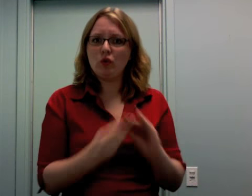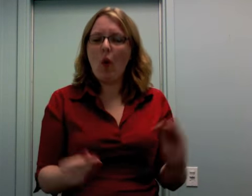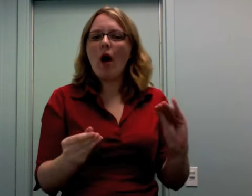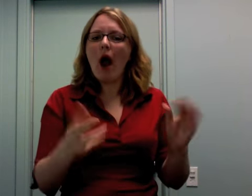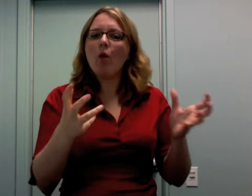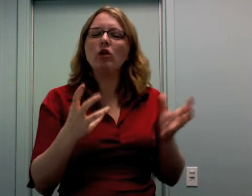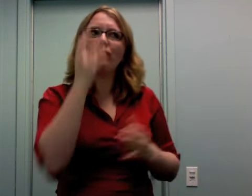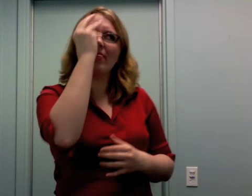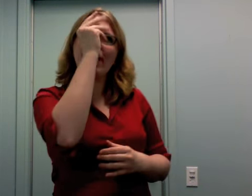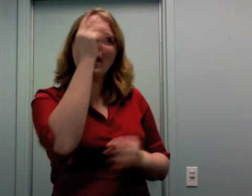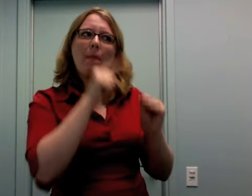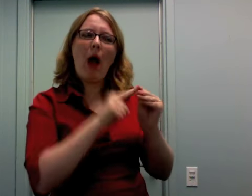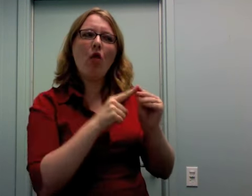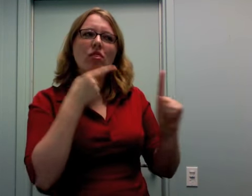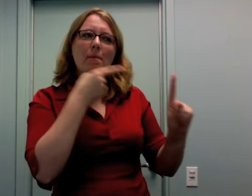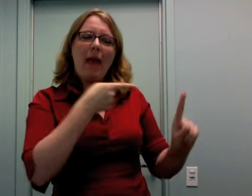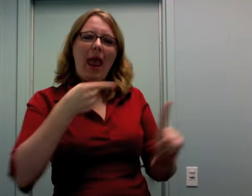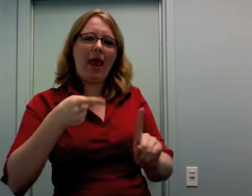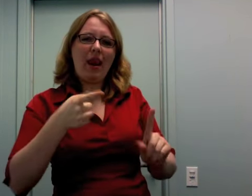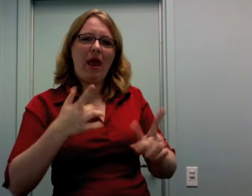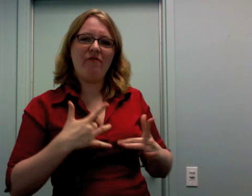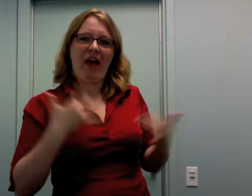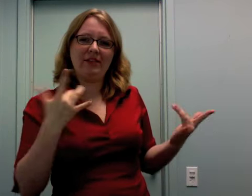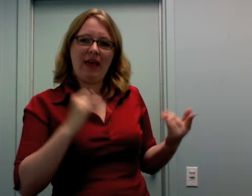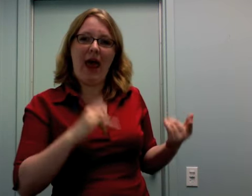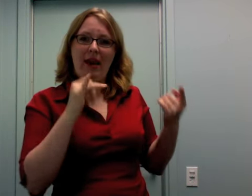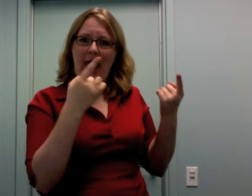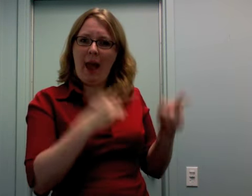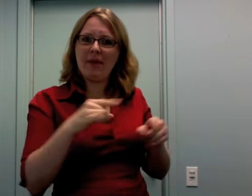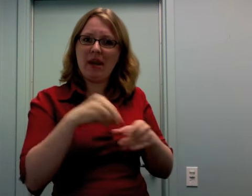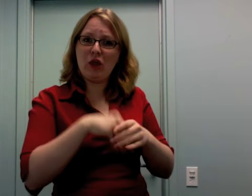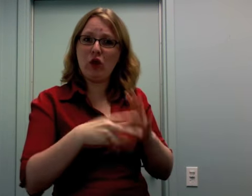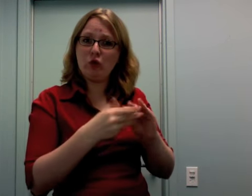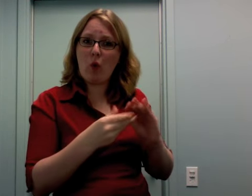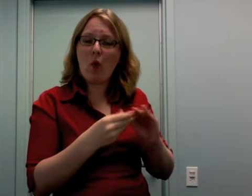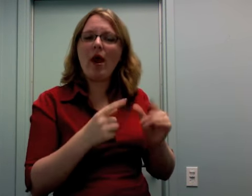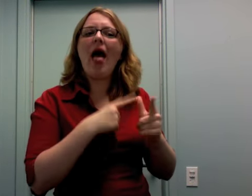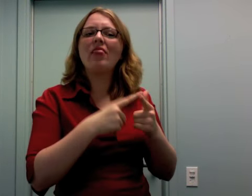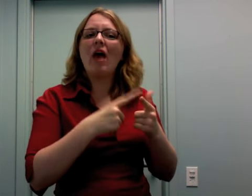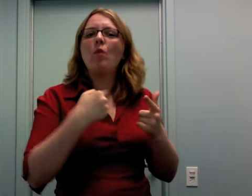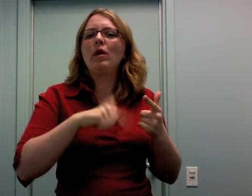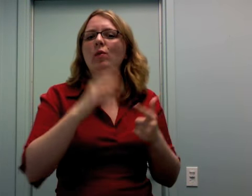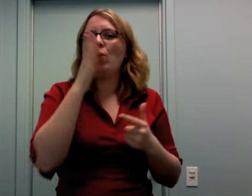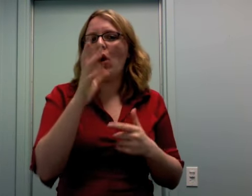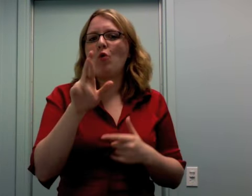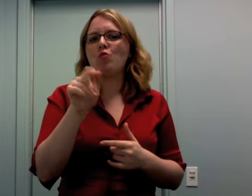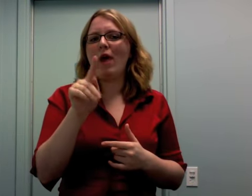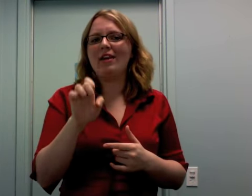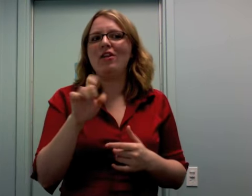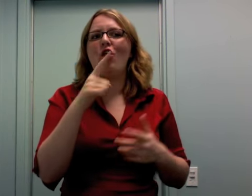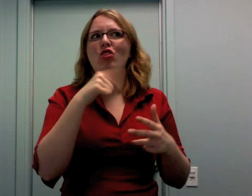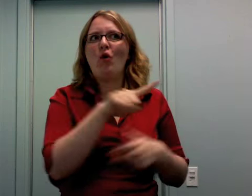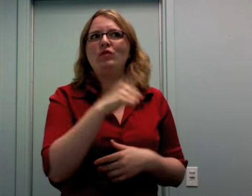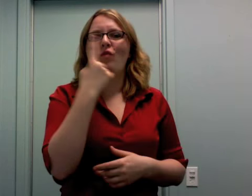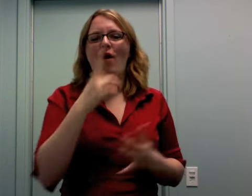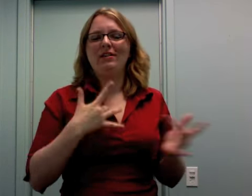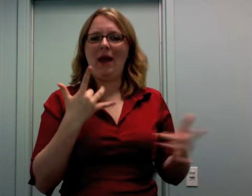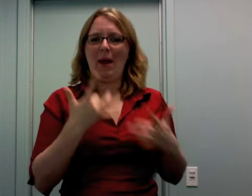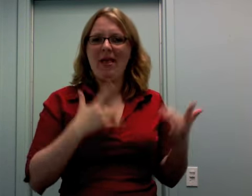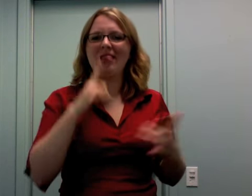story, and then we will rate those for excitement later on the graph. It starts out when the three